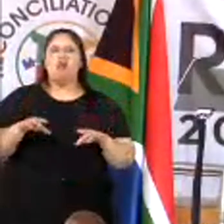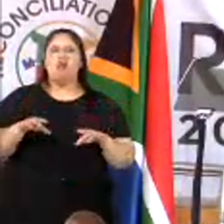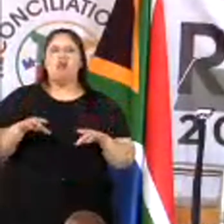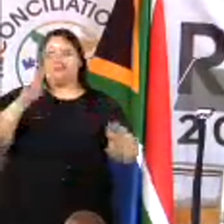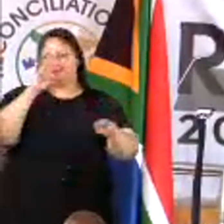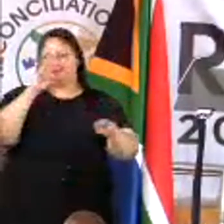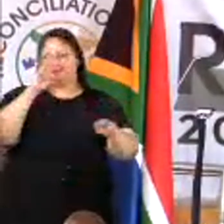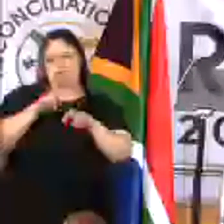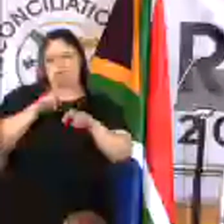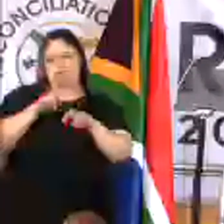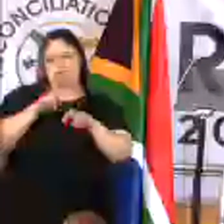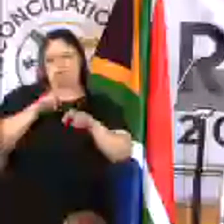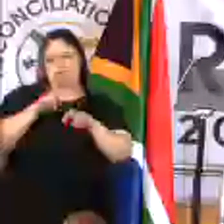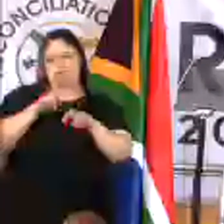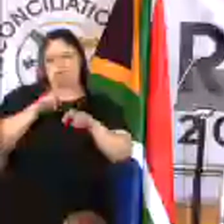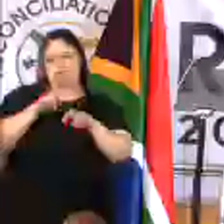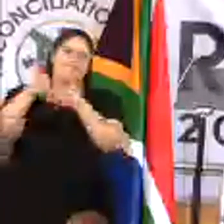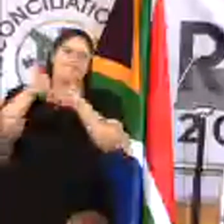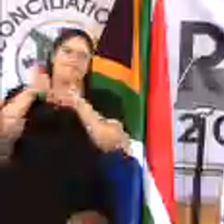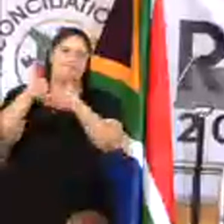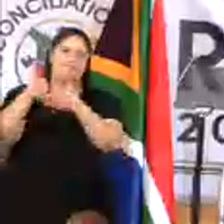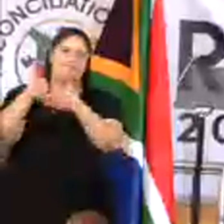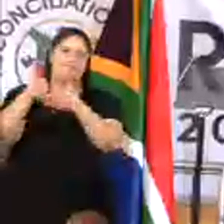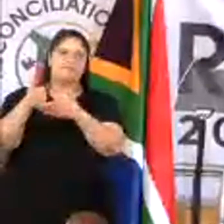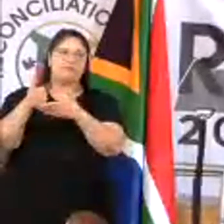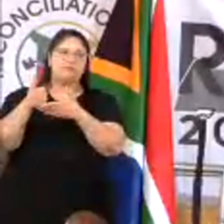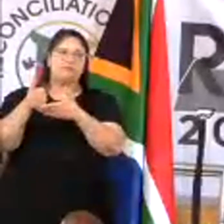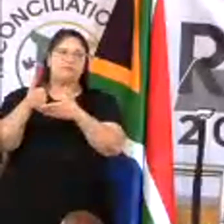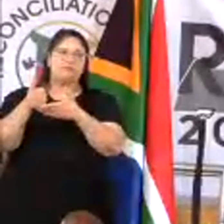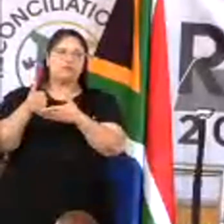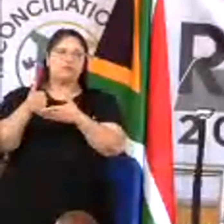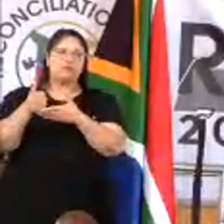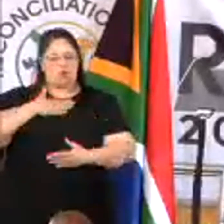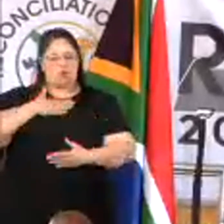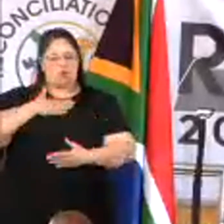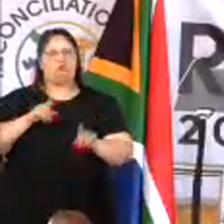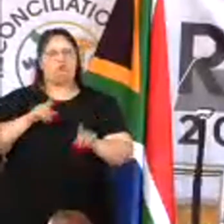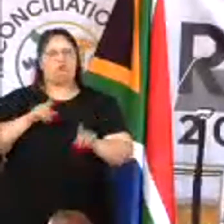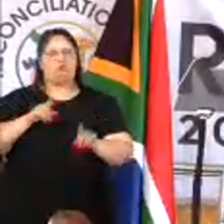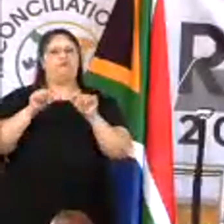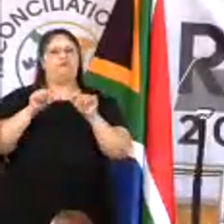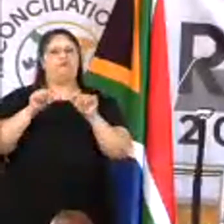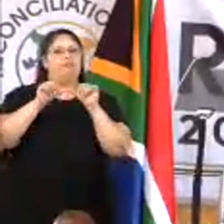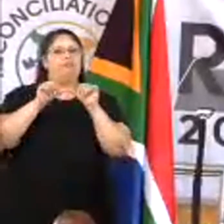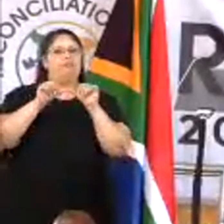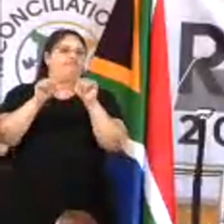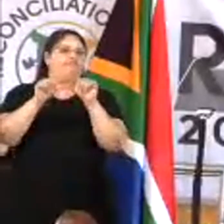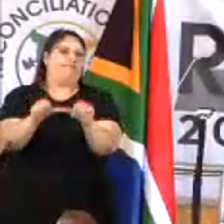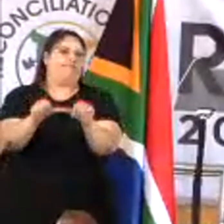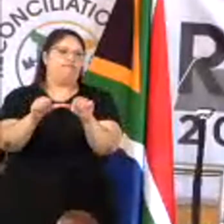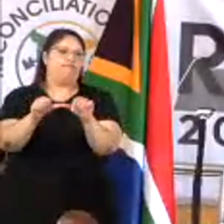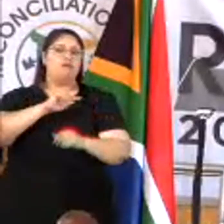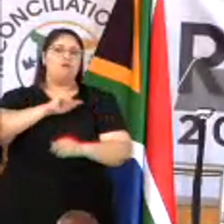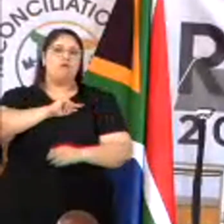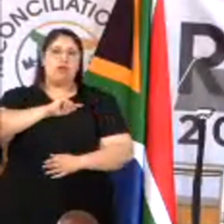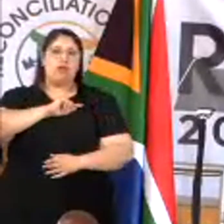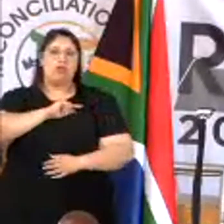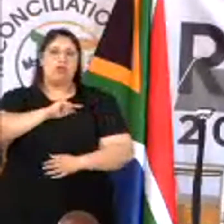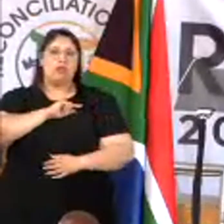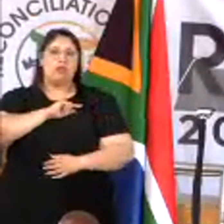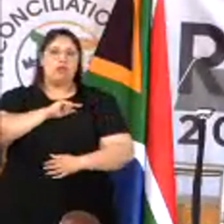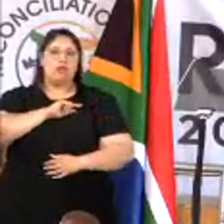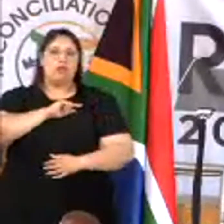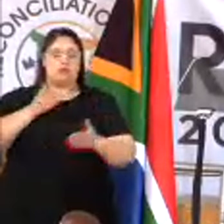must be assisted. And we also want sustainability, so that the